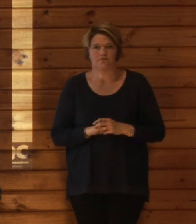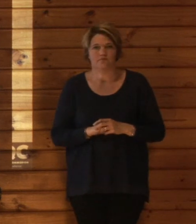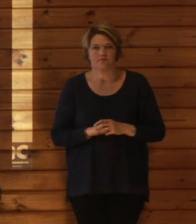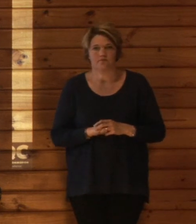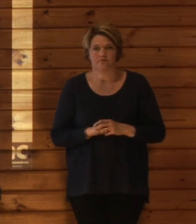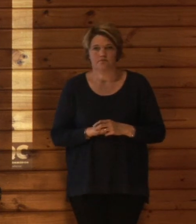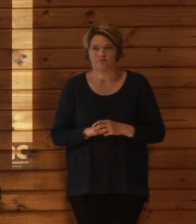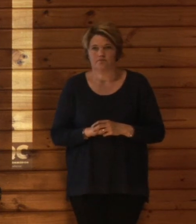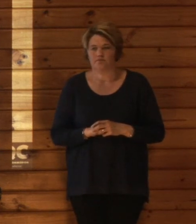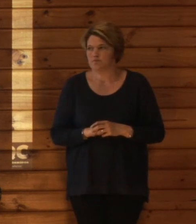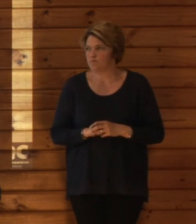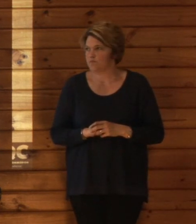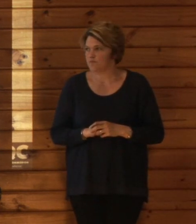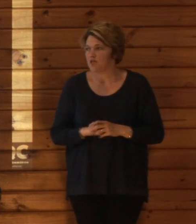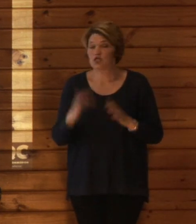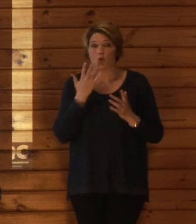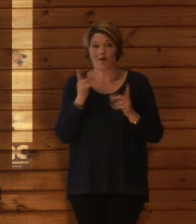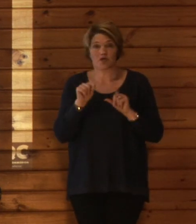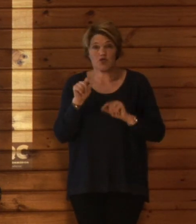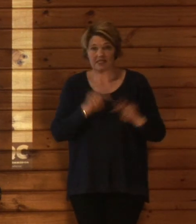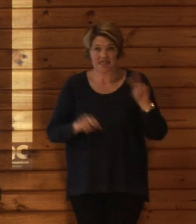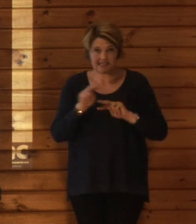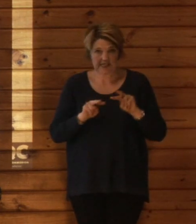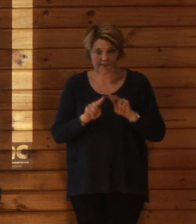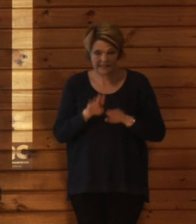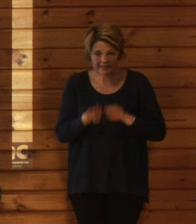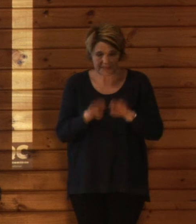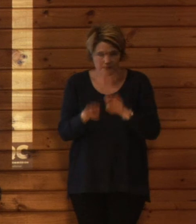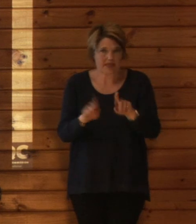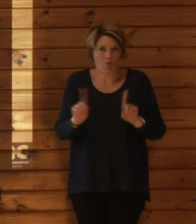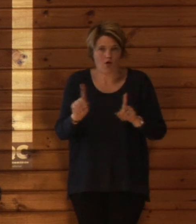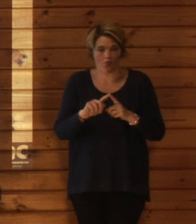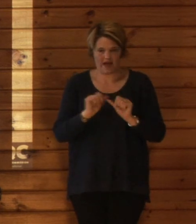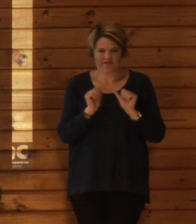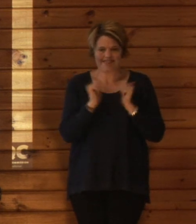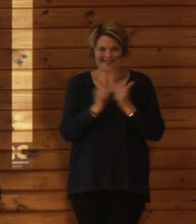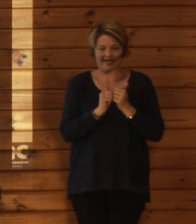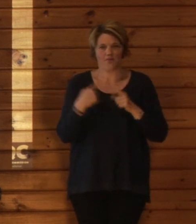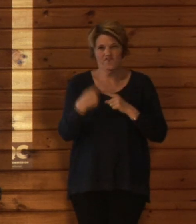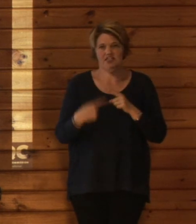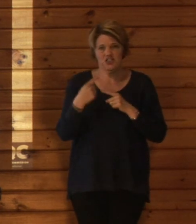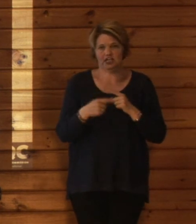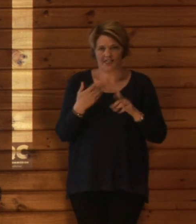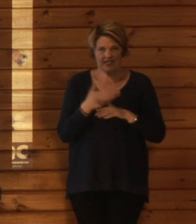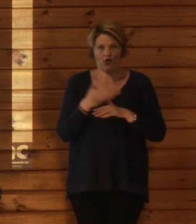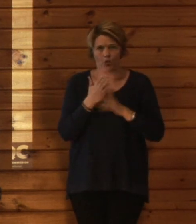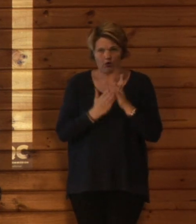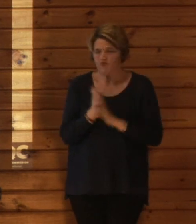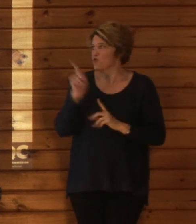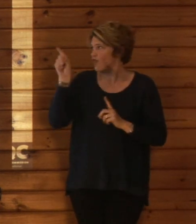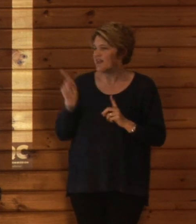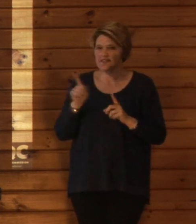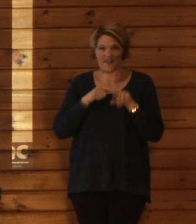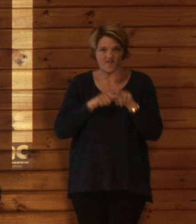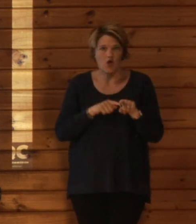assessment. So I've got a team of engineers who work through this, and they apply these steps on every property to determine